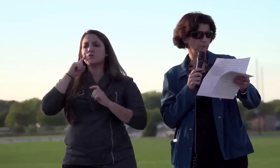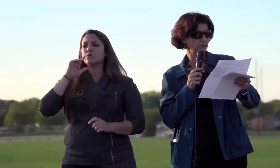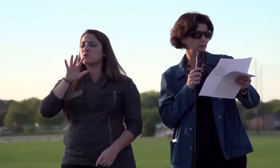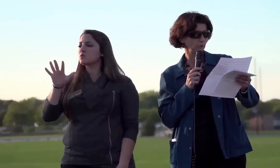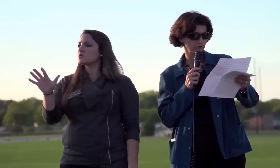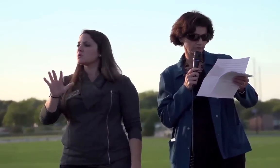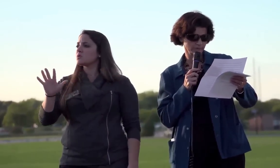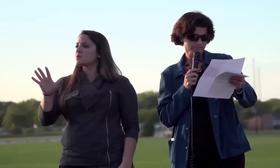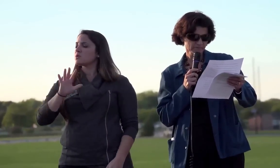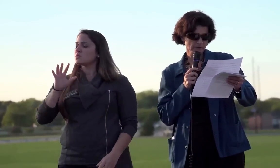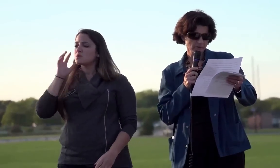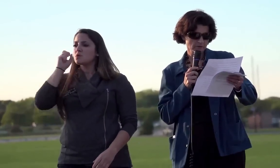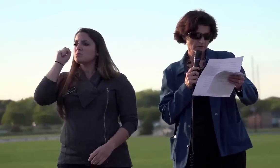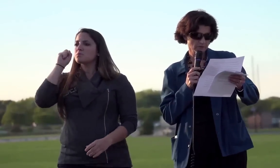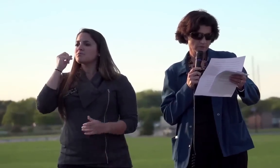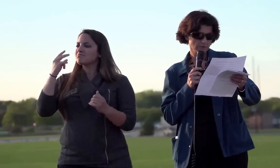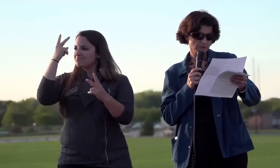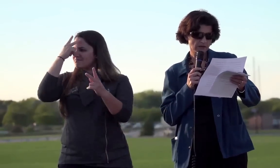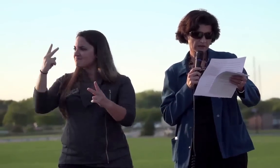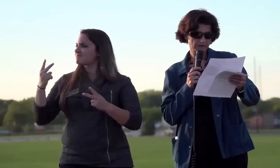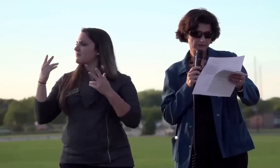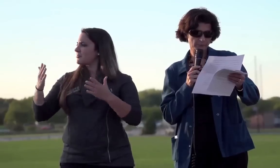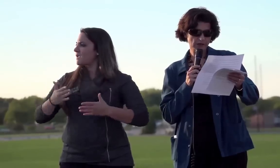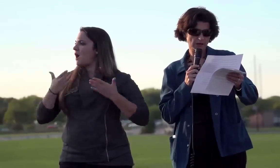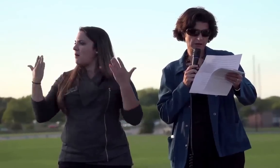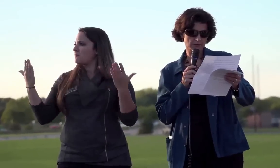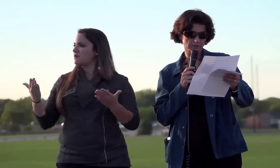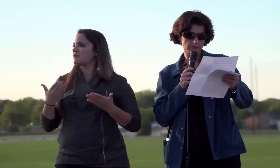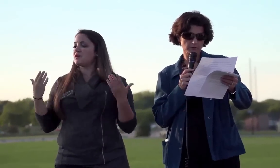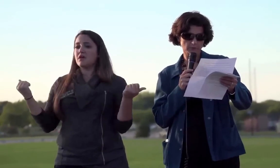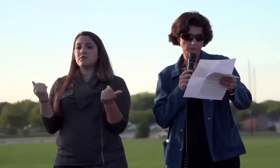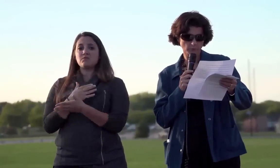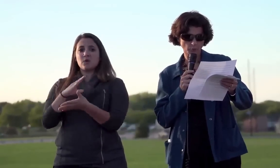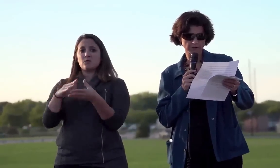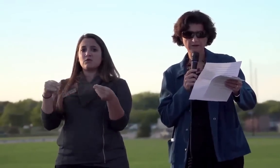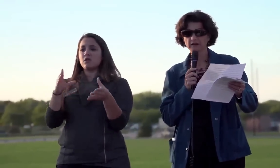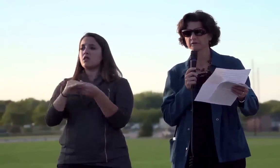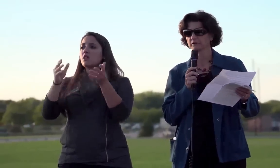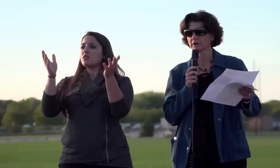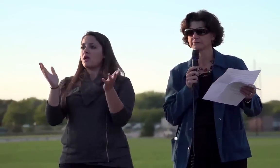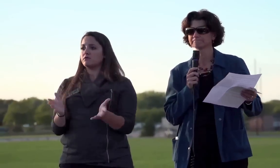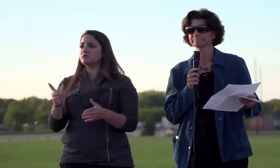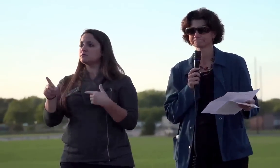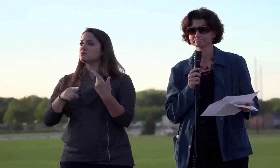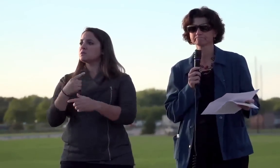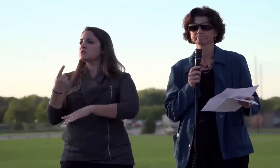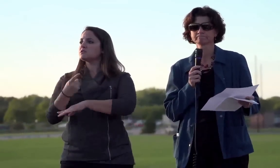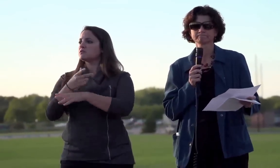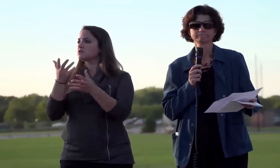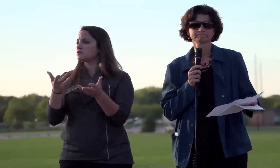memories that I leave behind when day is done.